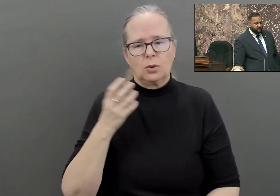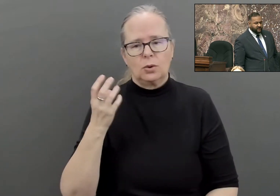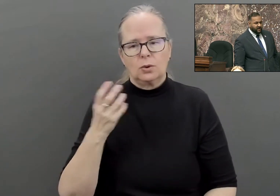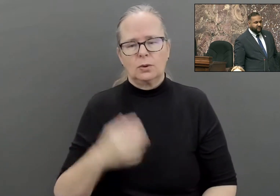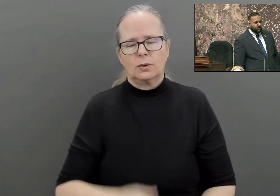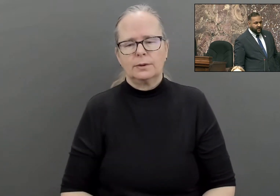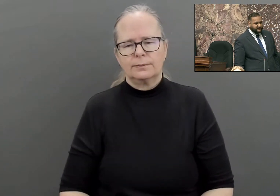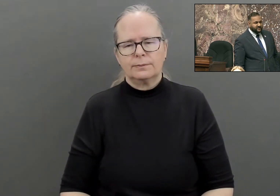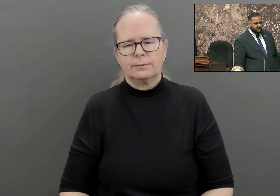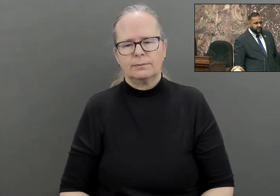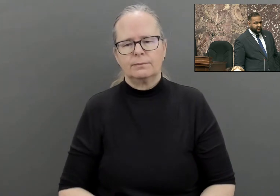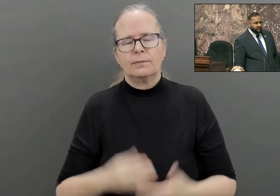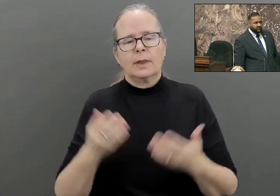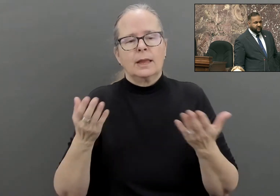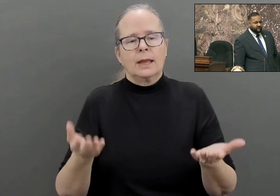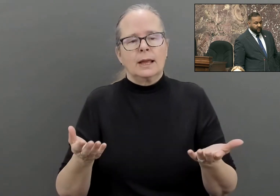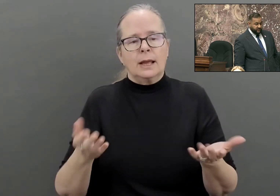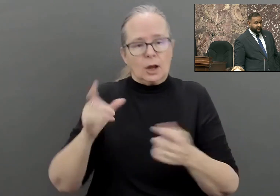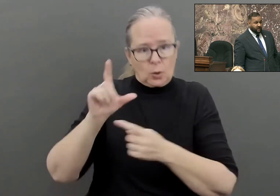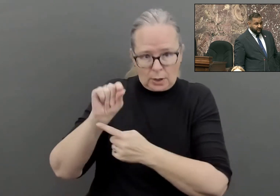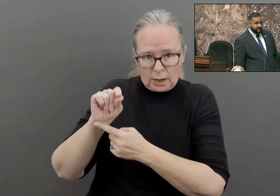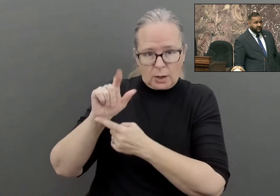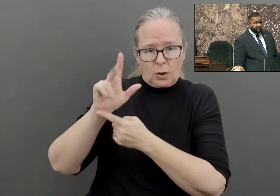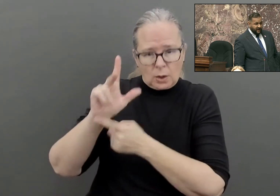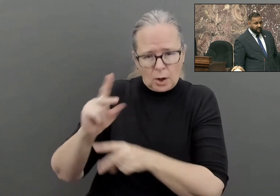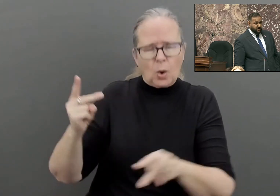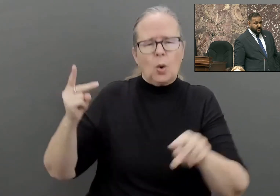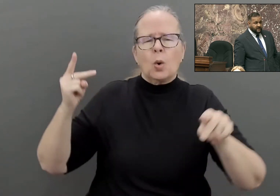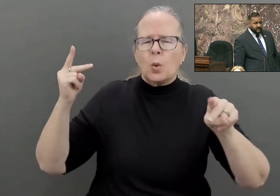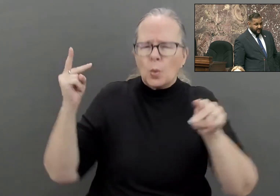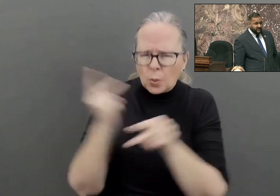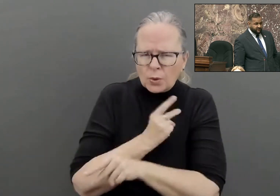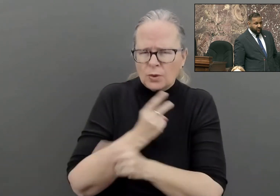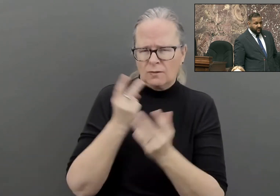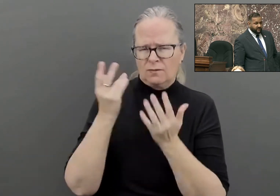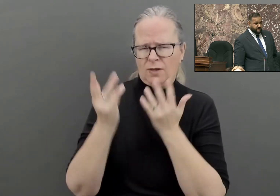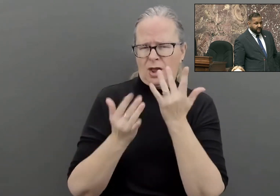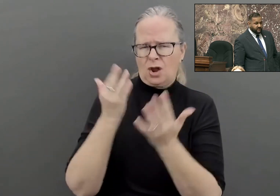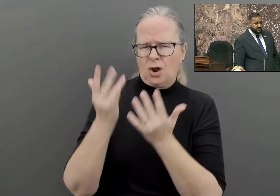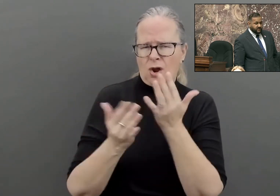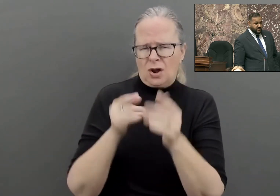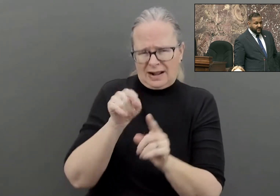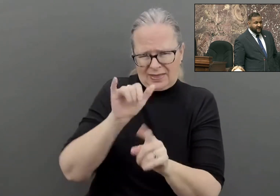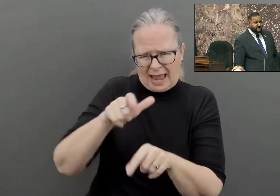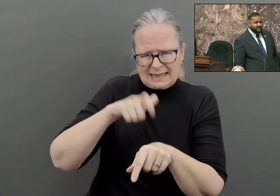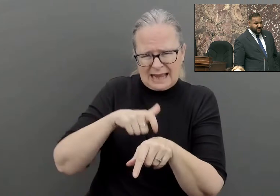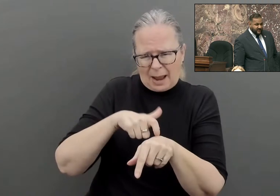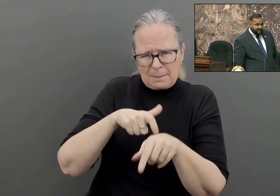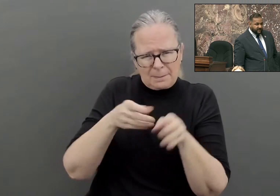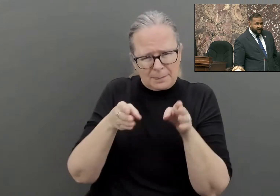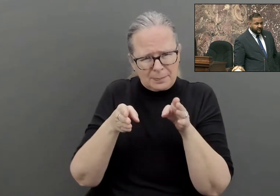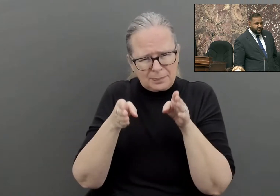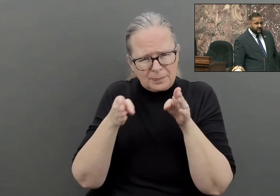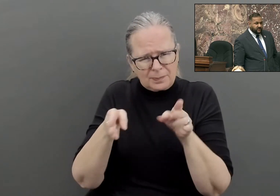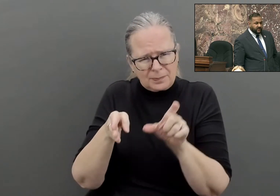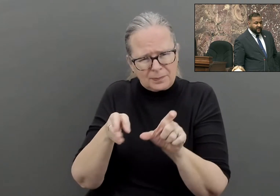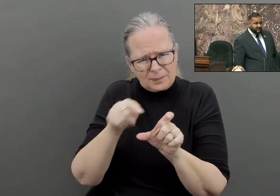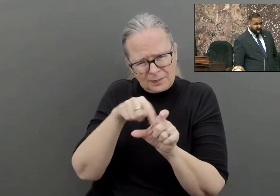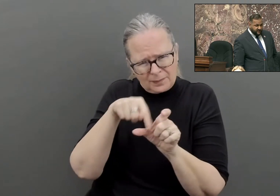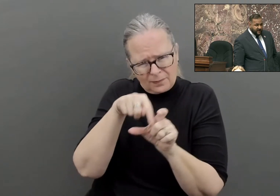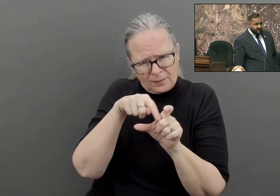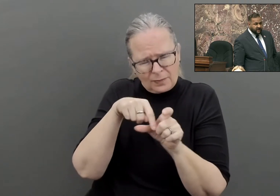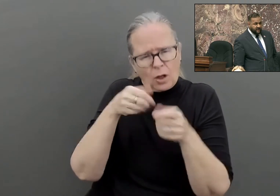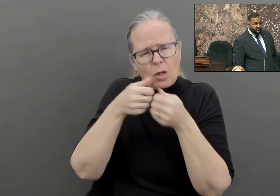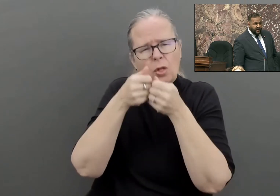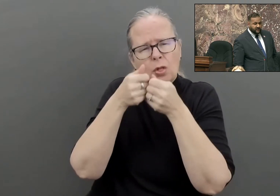we lost 20 years worth of harvestable fiber in this province. That is significant. That